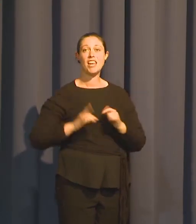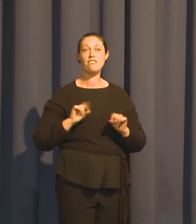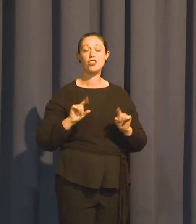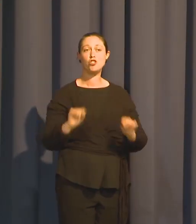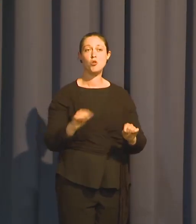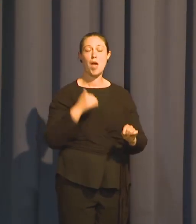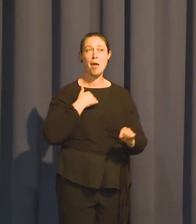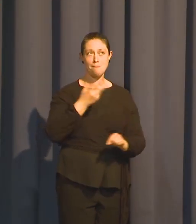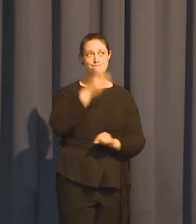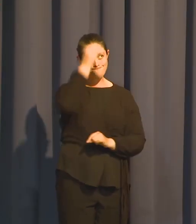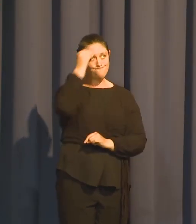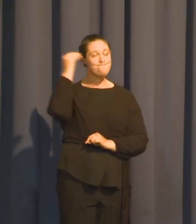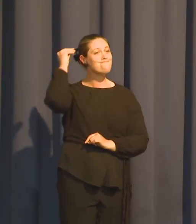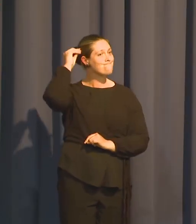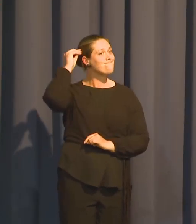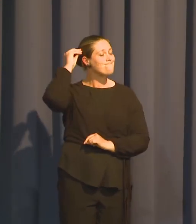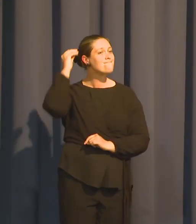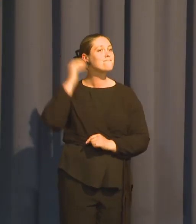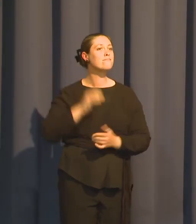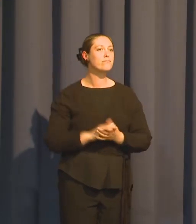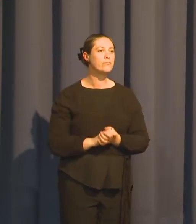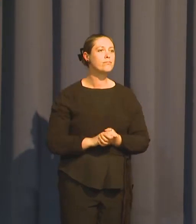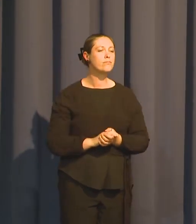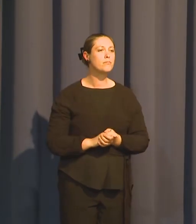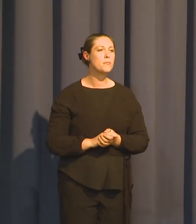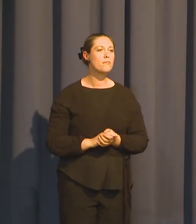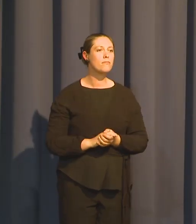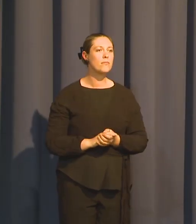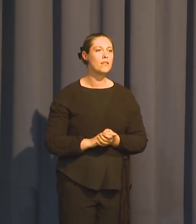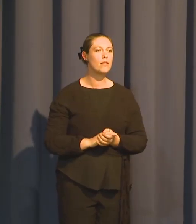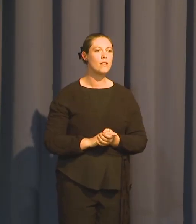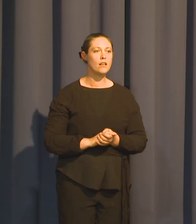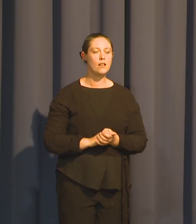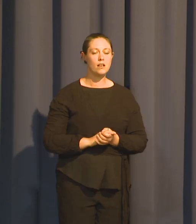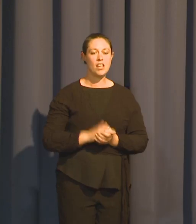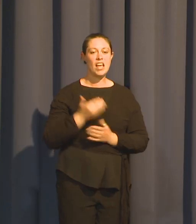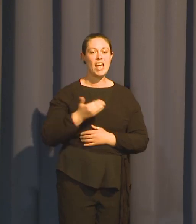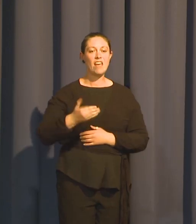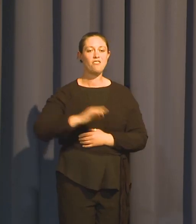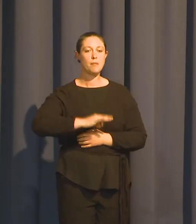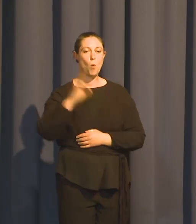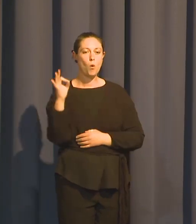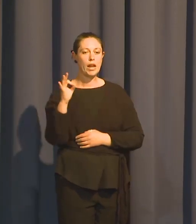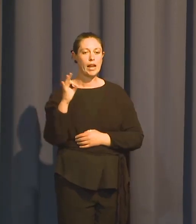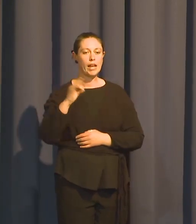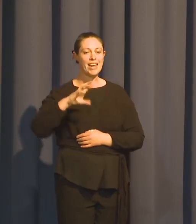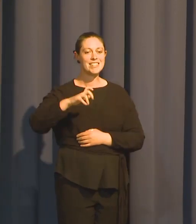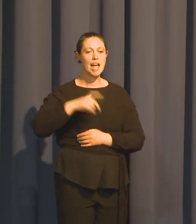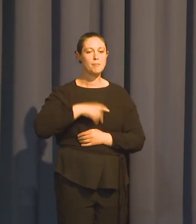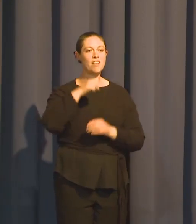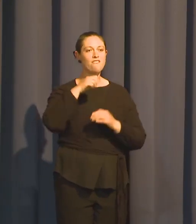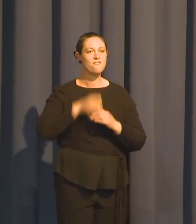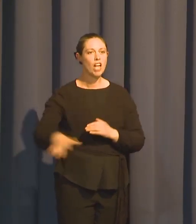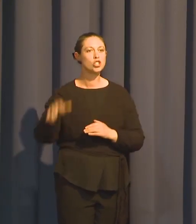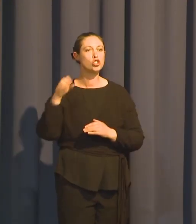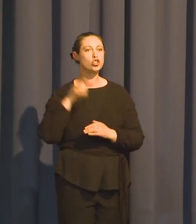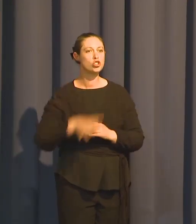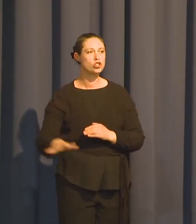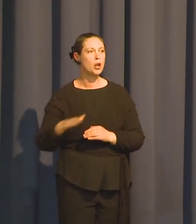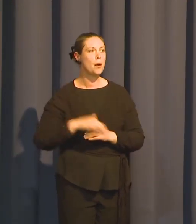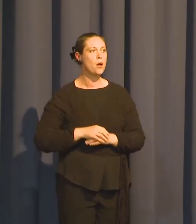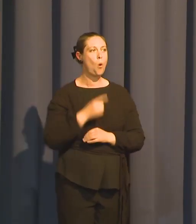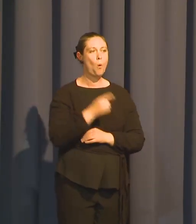me as well. We need to get into the habit of flushing our taps every morning. Only needs to be like a couple of